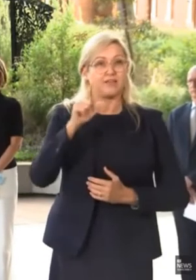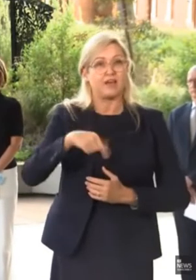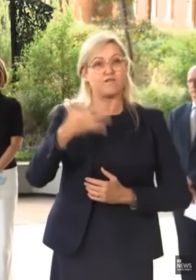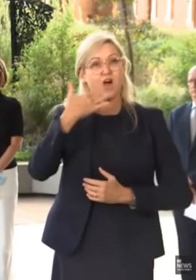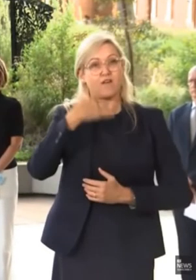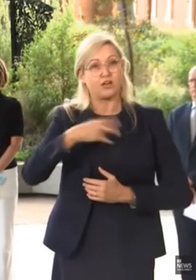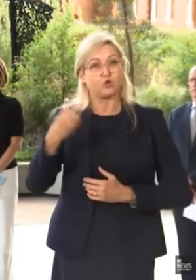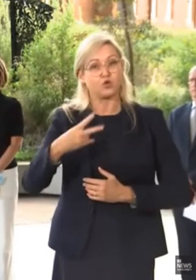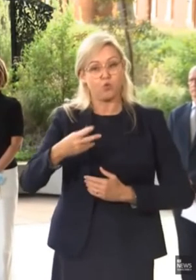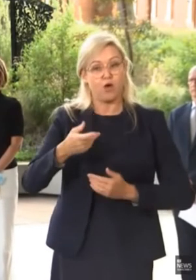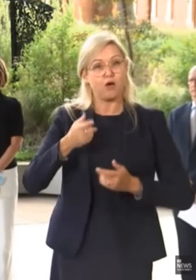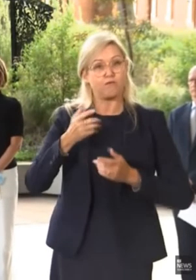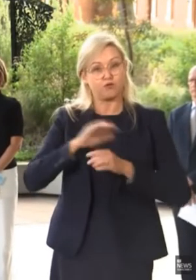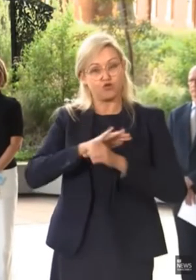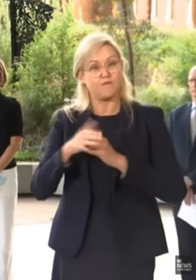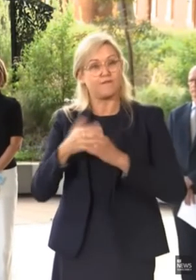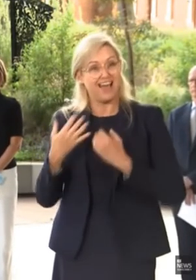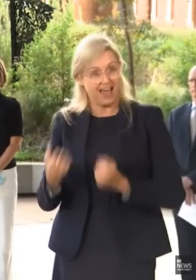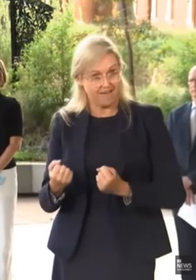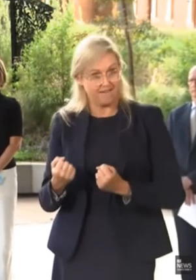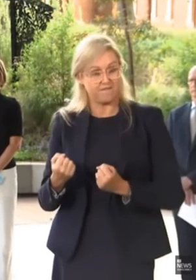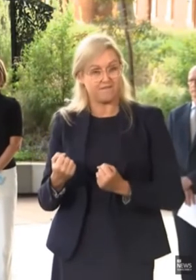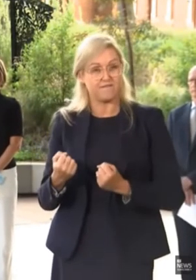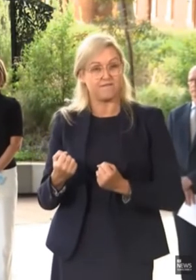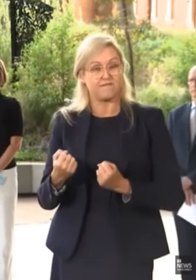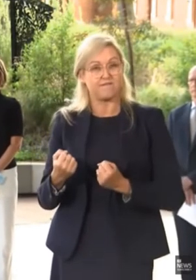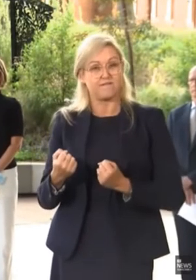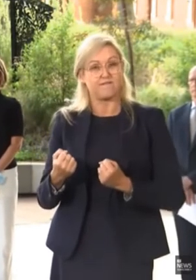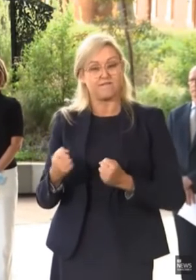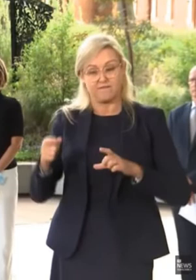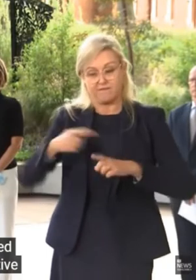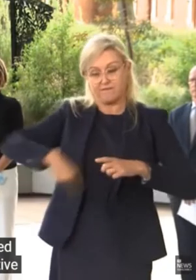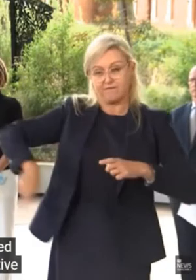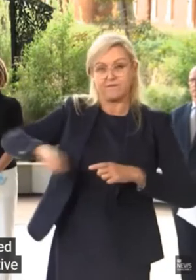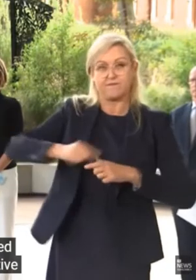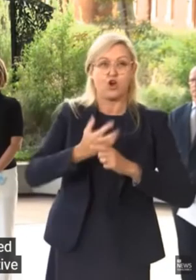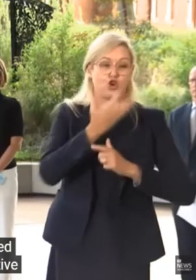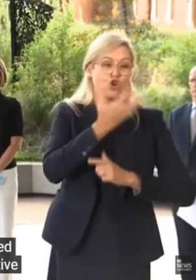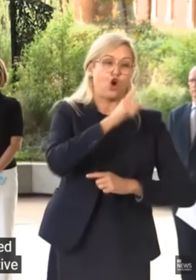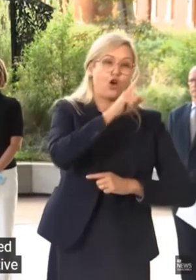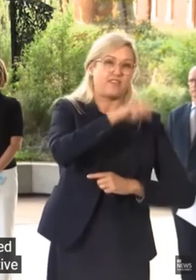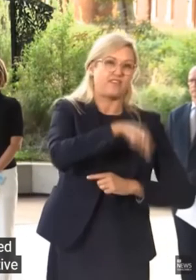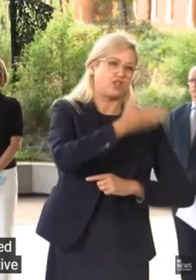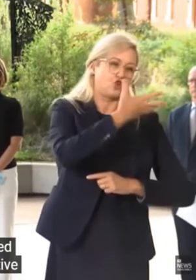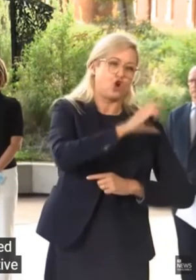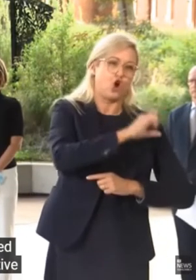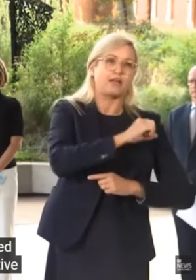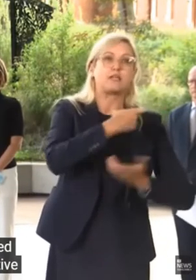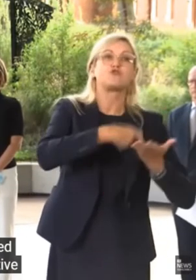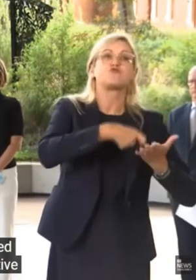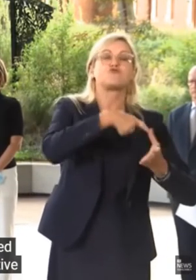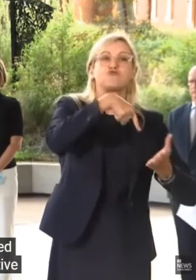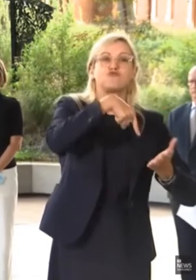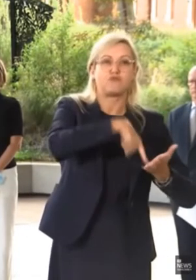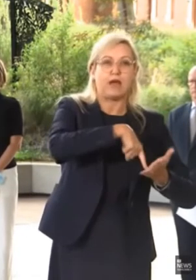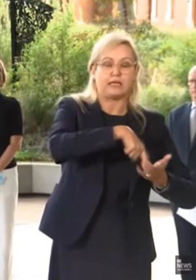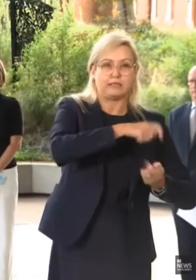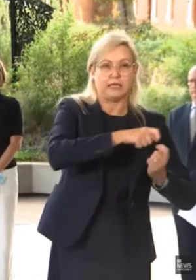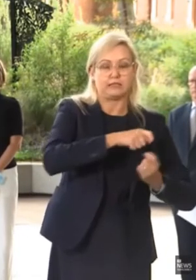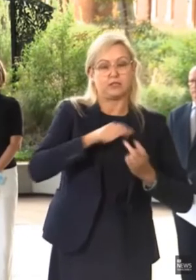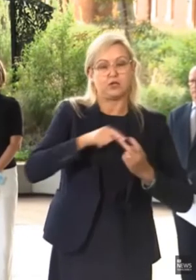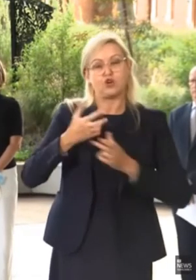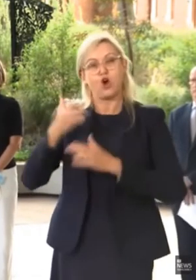18,512 positive tests returned, that includes 9,090 positive rapid antigen tests